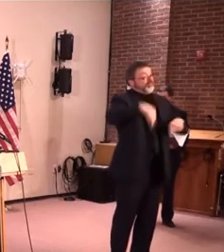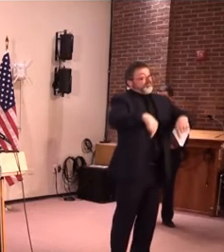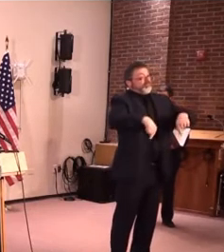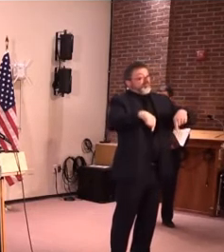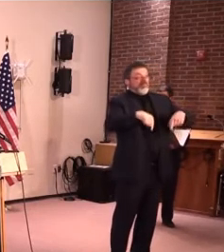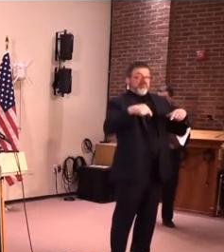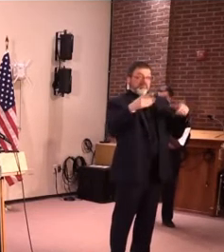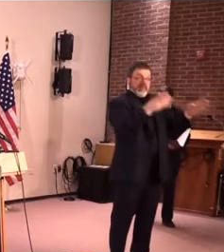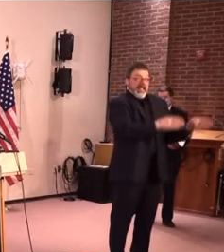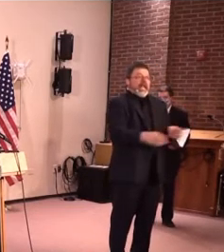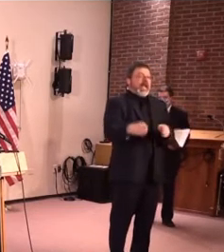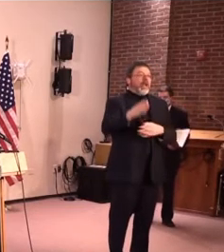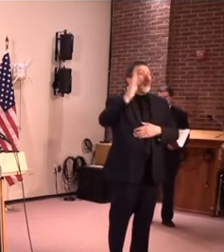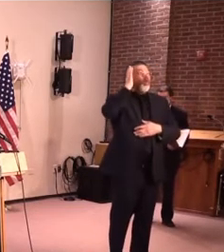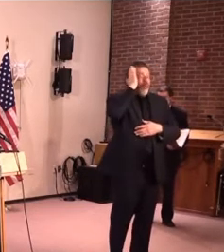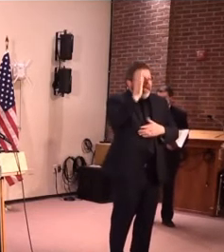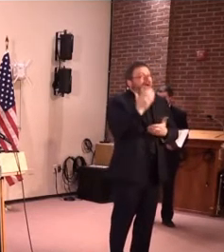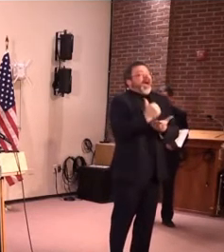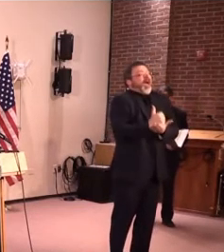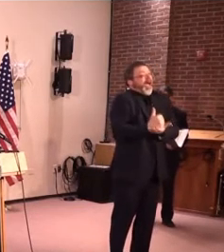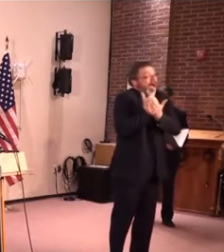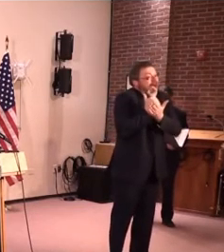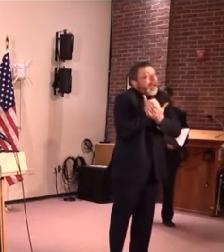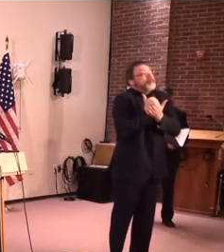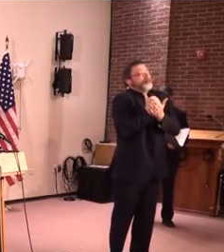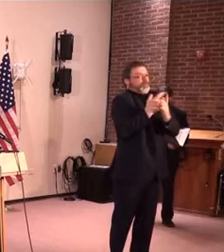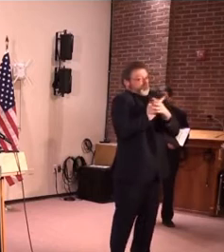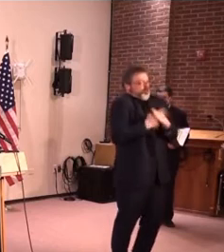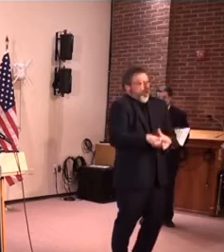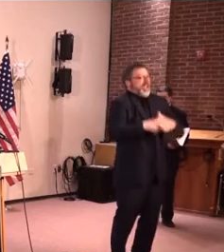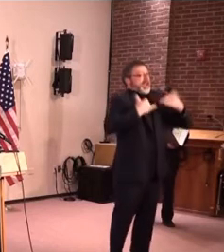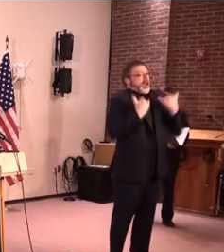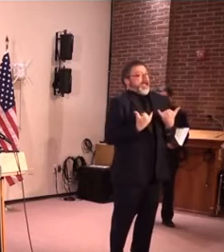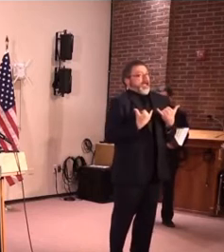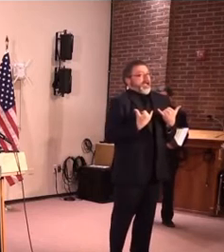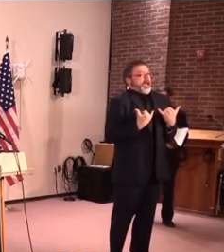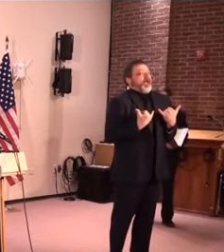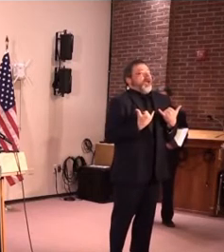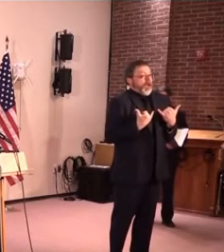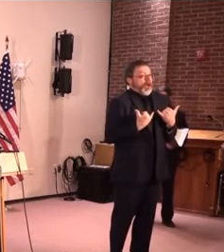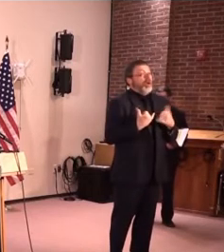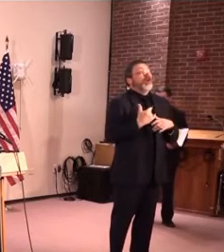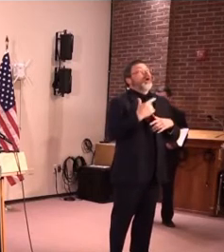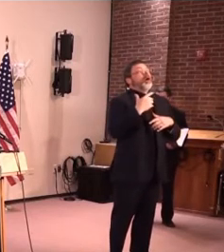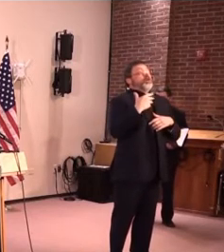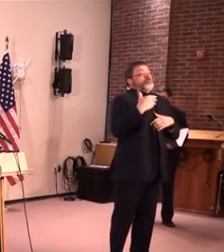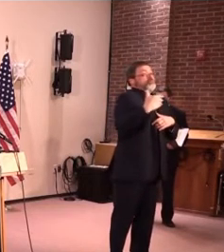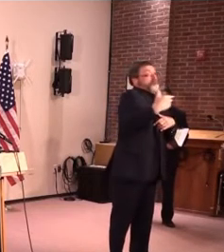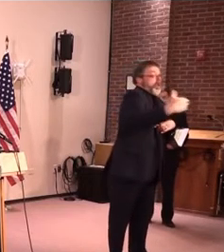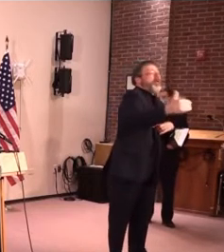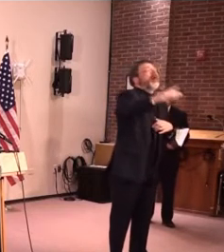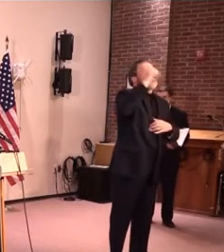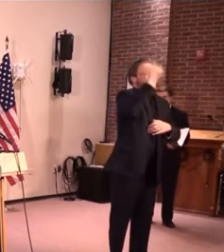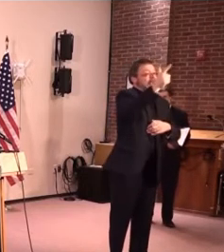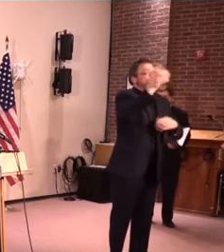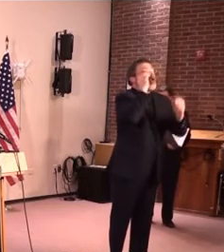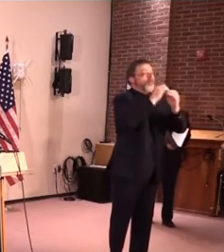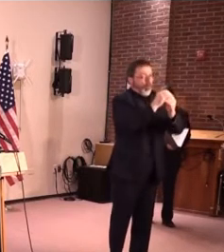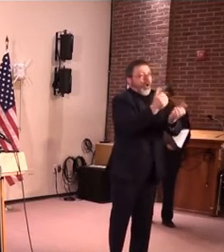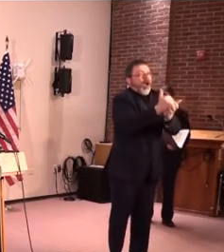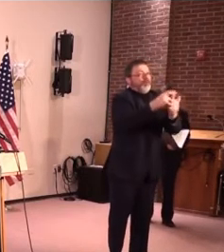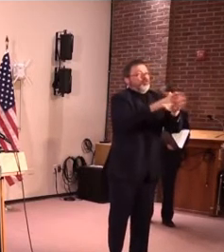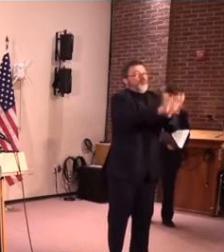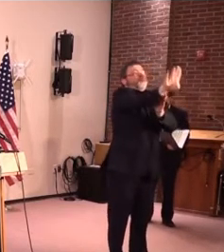local communities and businesses closer together as we all work towards a thriving economic